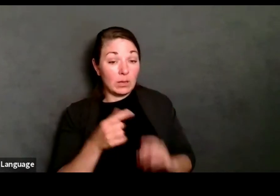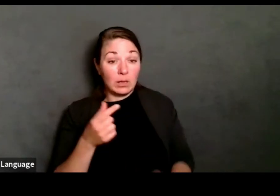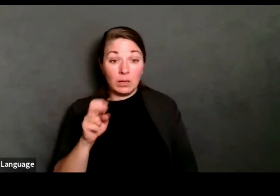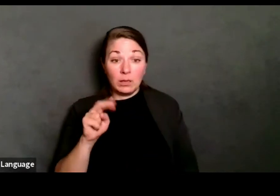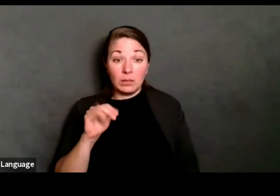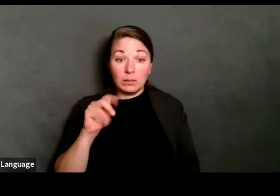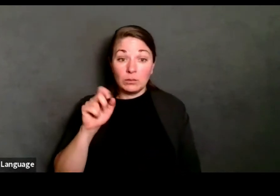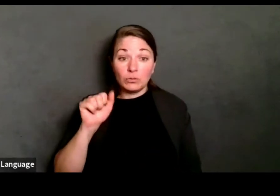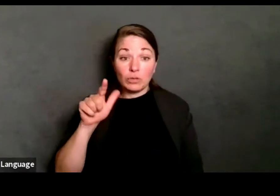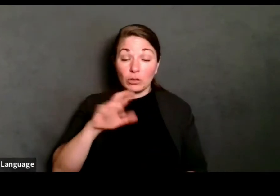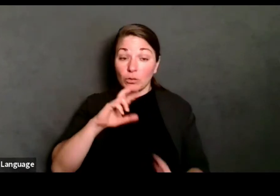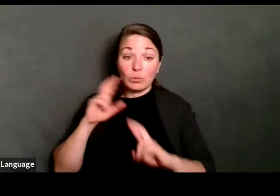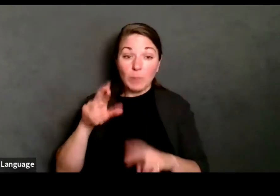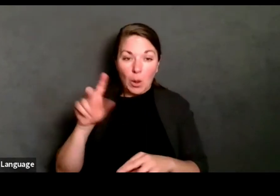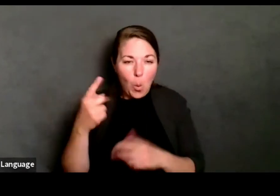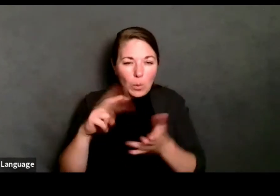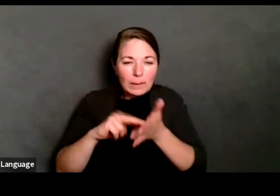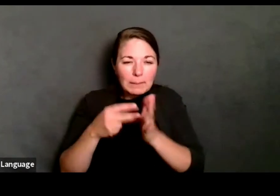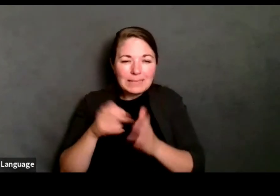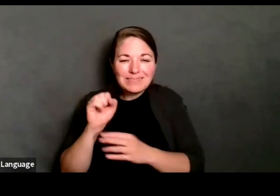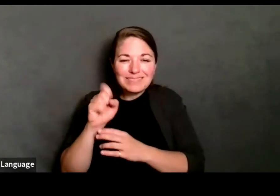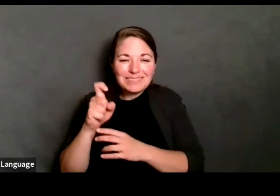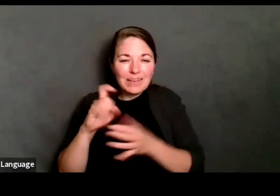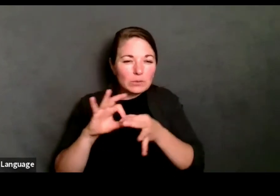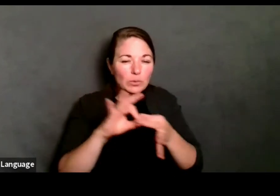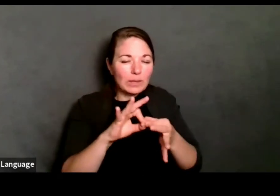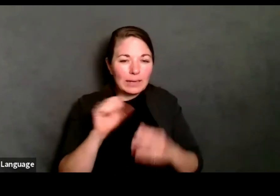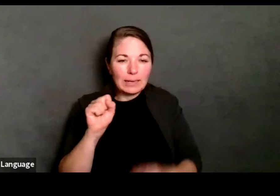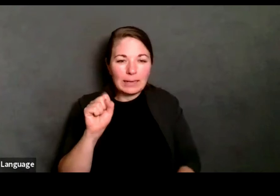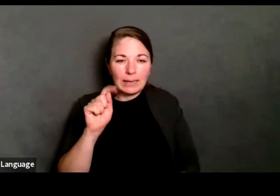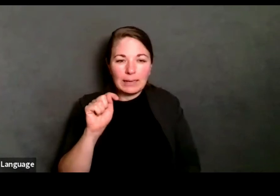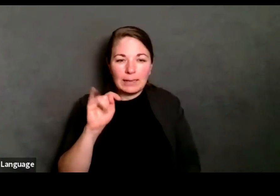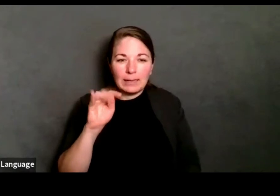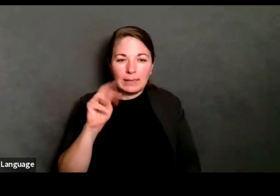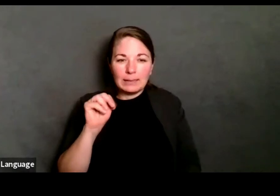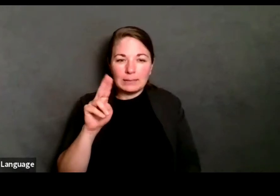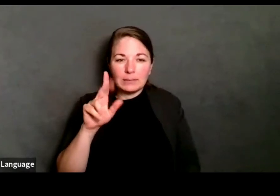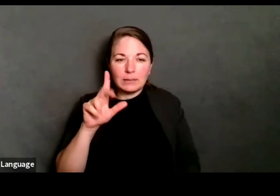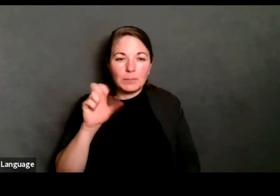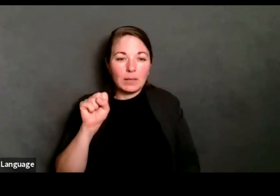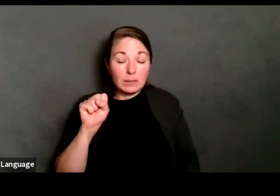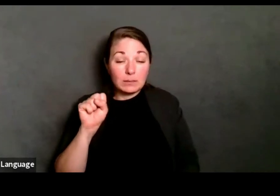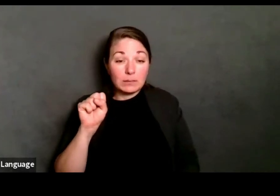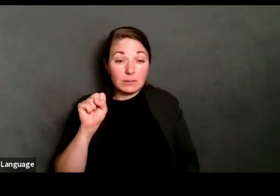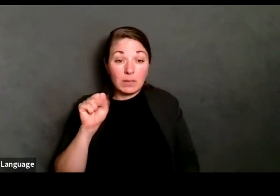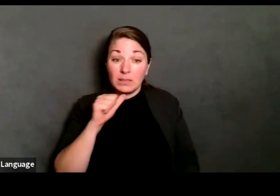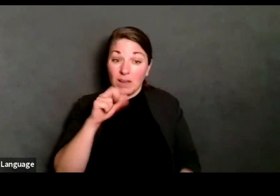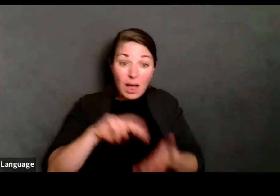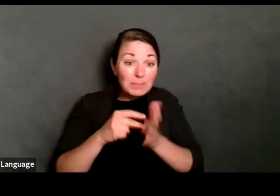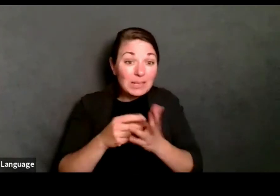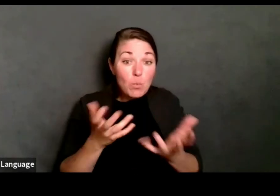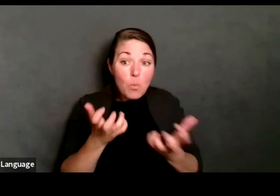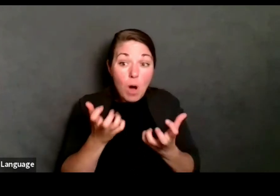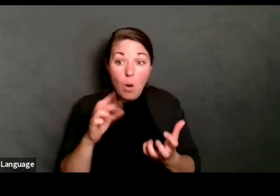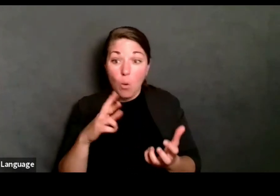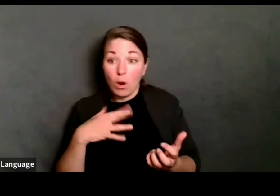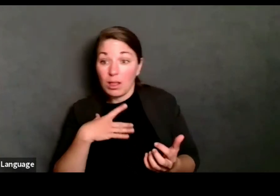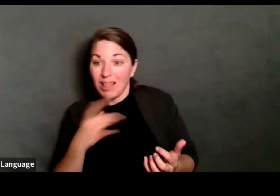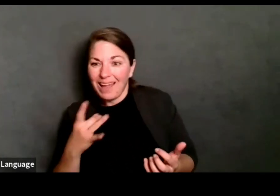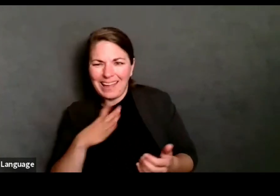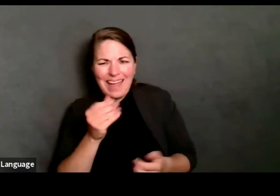sex-related stimulus. It doesn't mean it was wanted or liked. It certainly doesn't mean it was consented